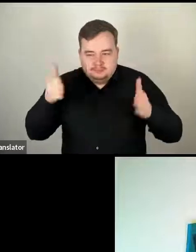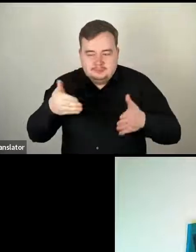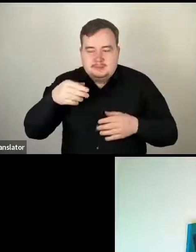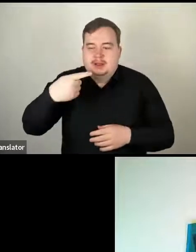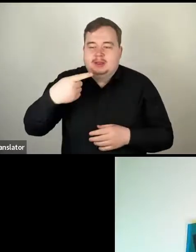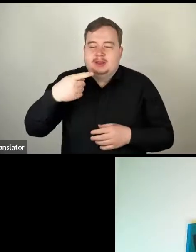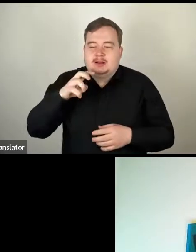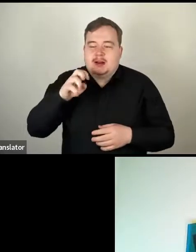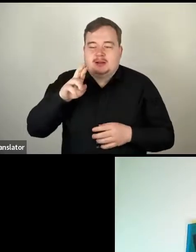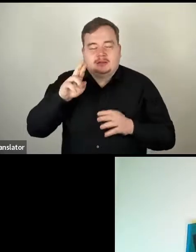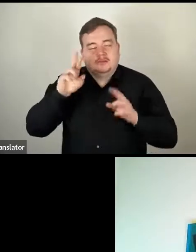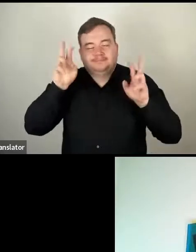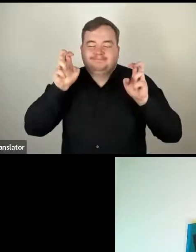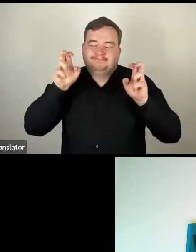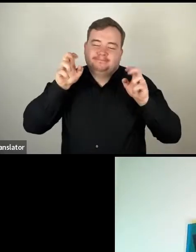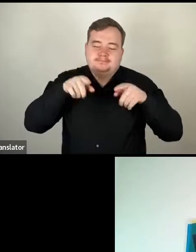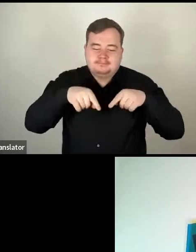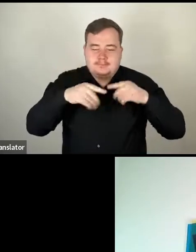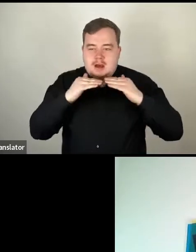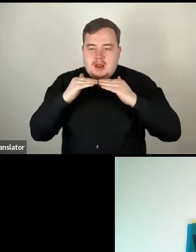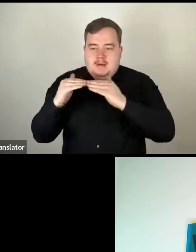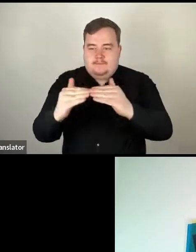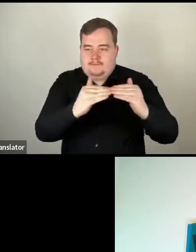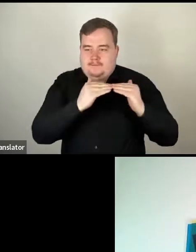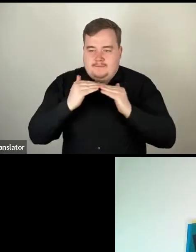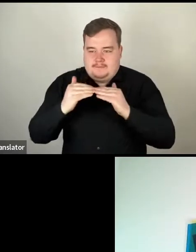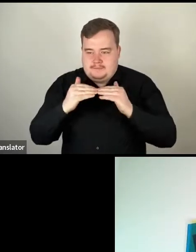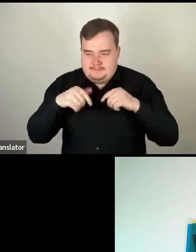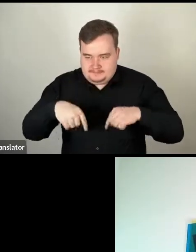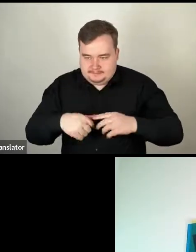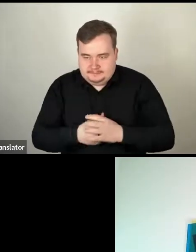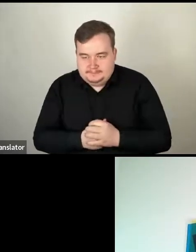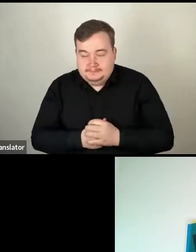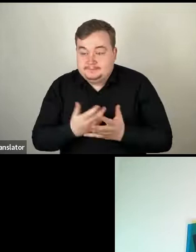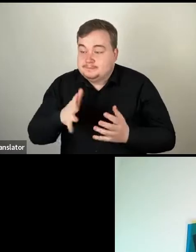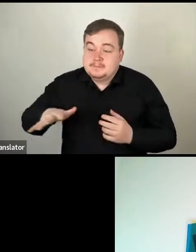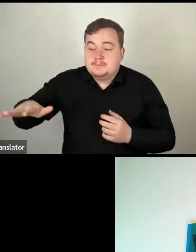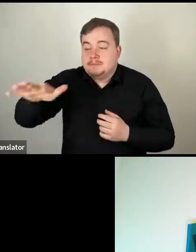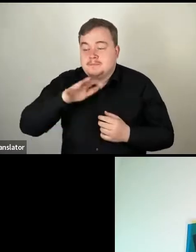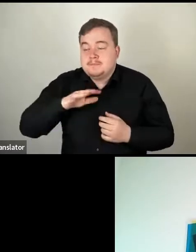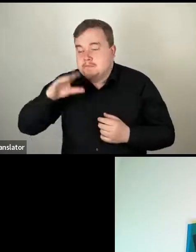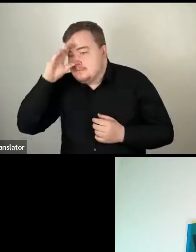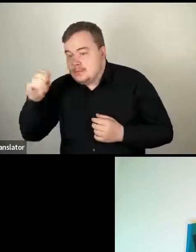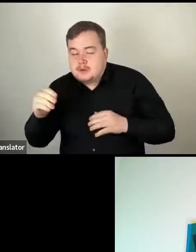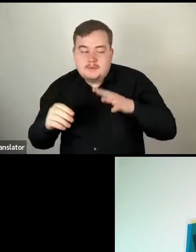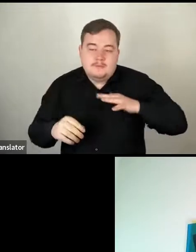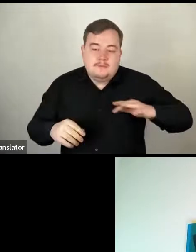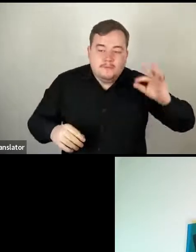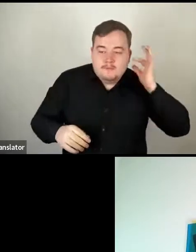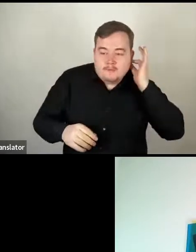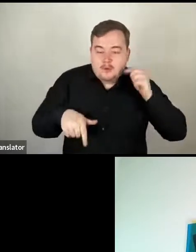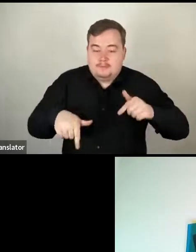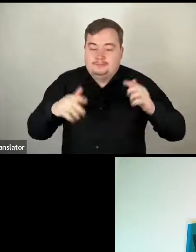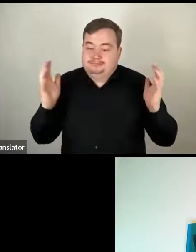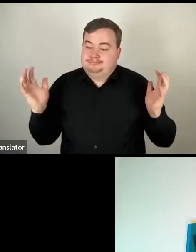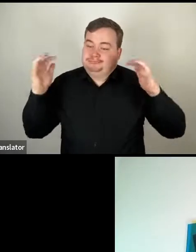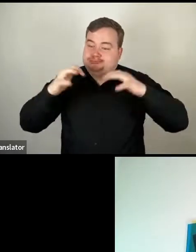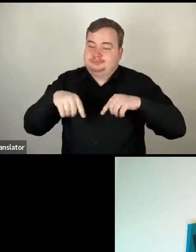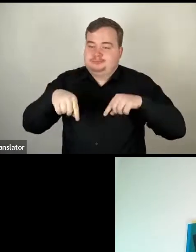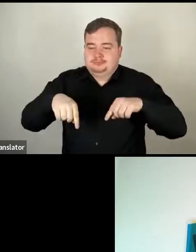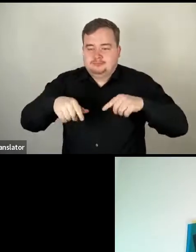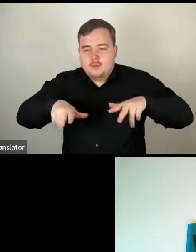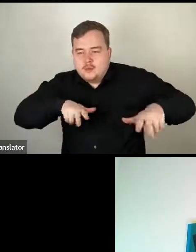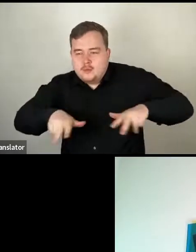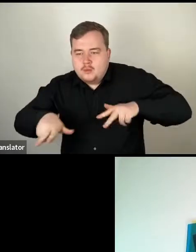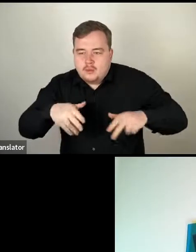transforming institutions, delivering for all women and men. This event is jointly organized by the OSCE Parliamentary